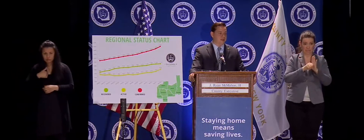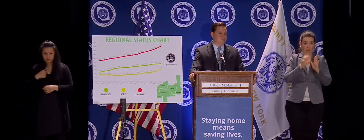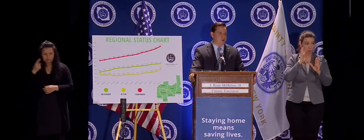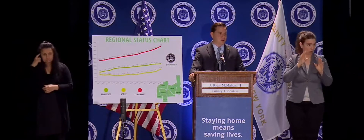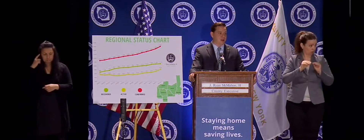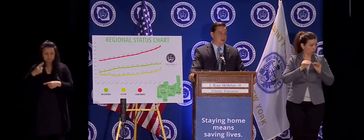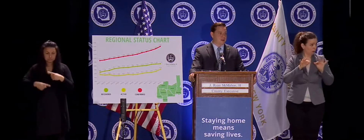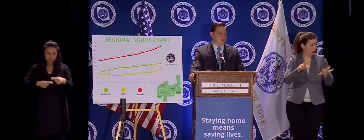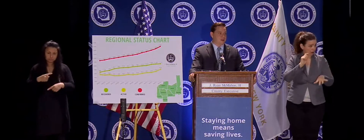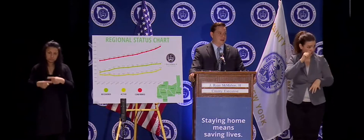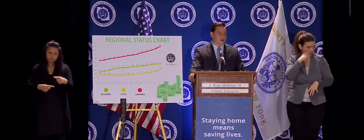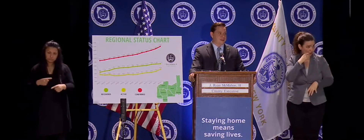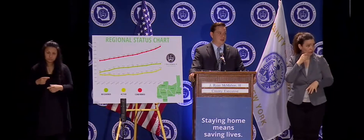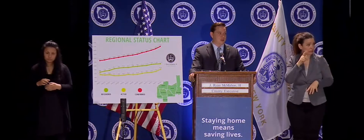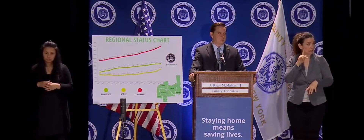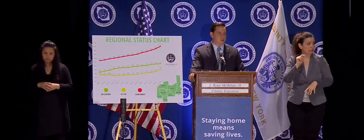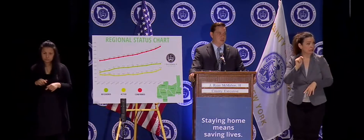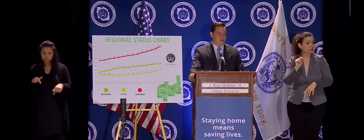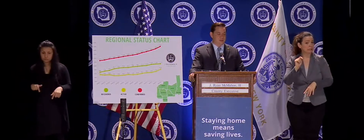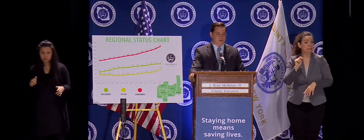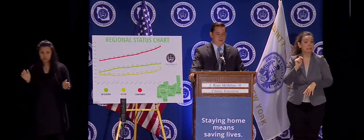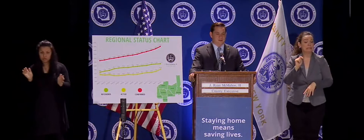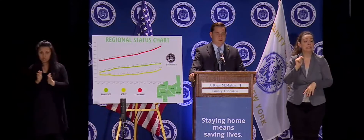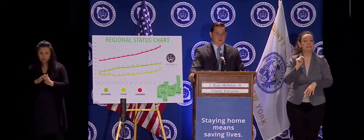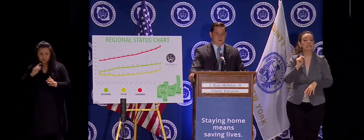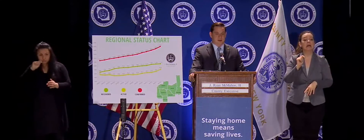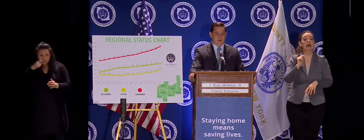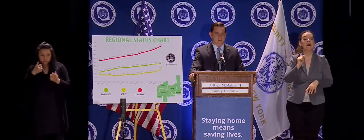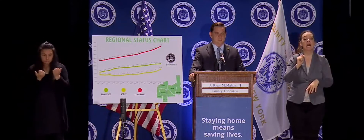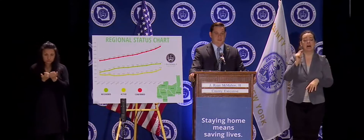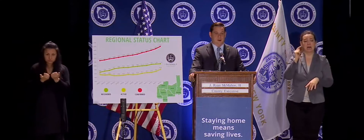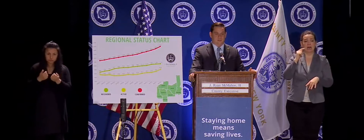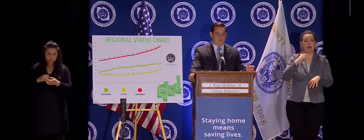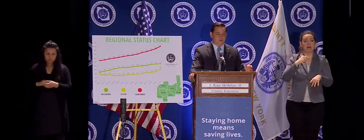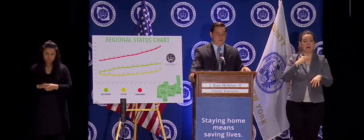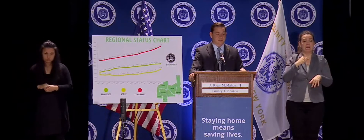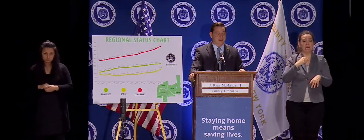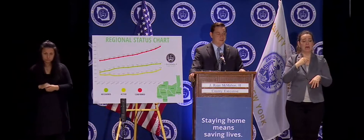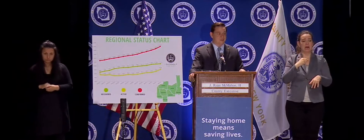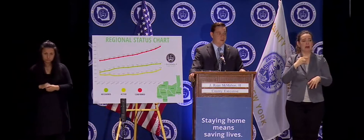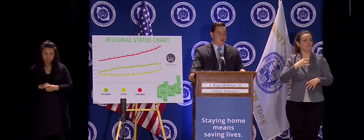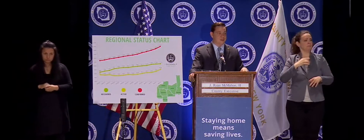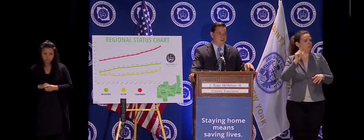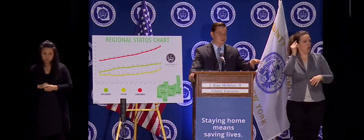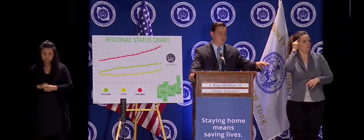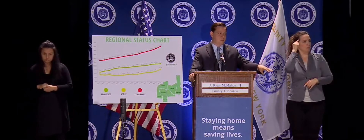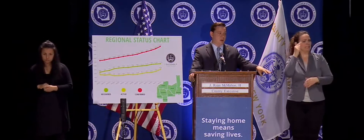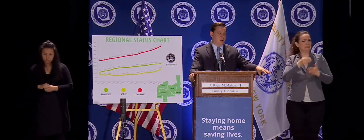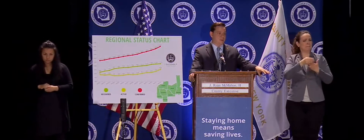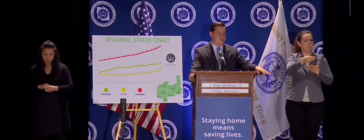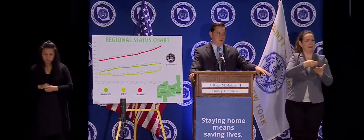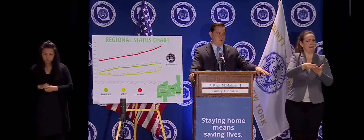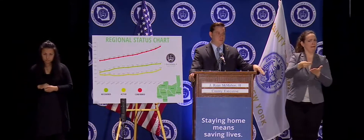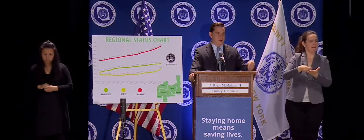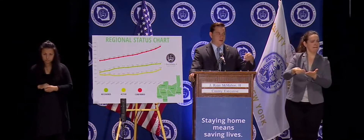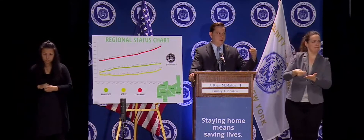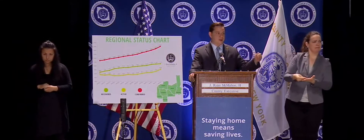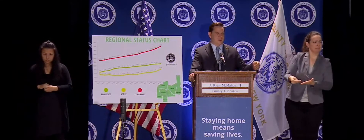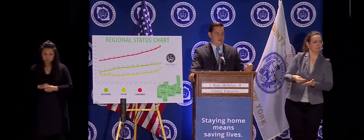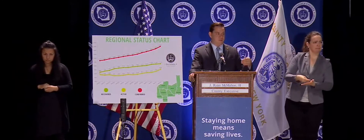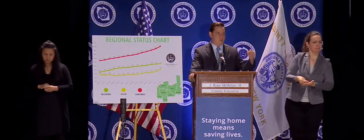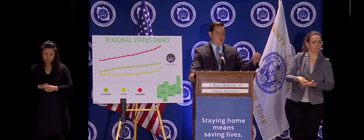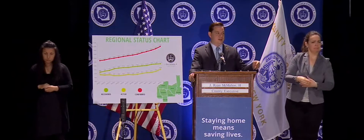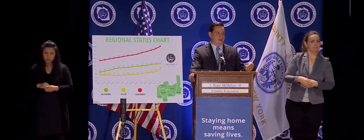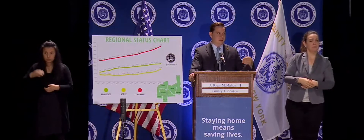I think if you're going to tell a community, again, 13,000 for us, it's going to be smaller numbers for others, but